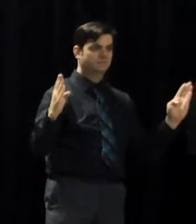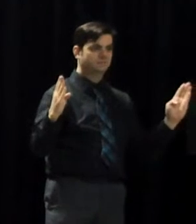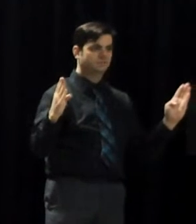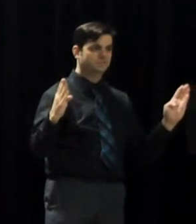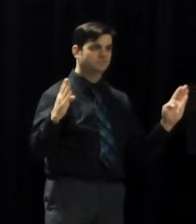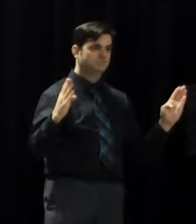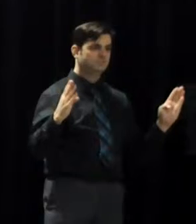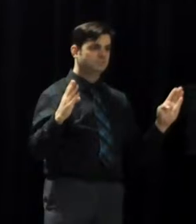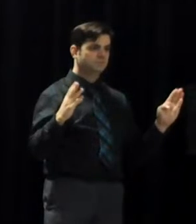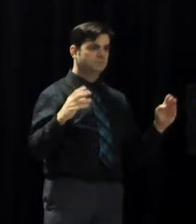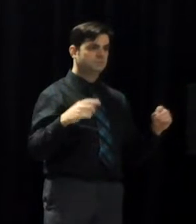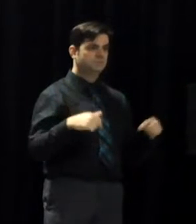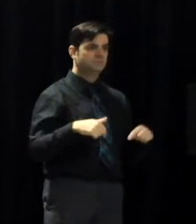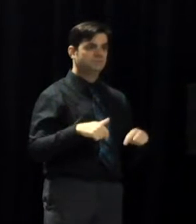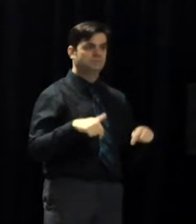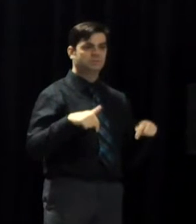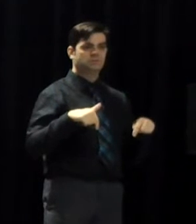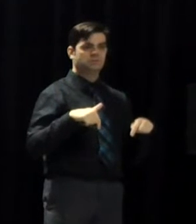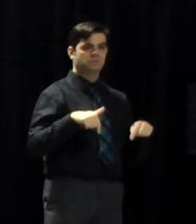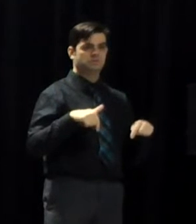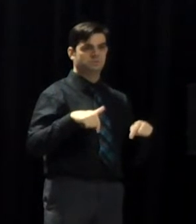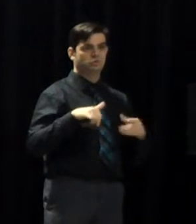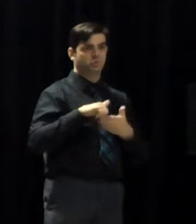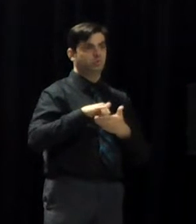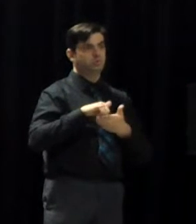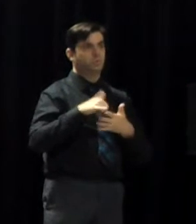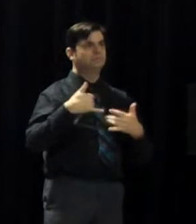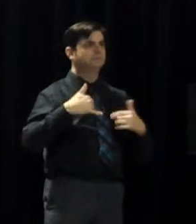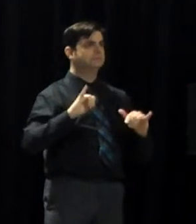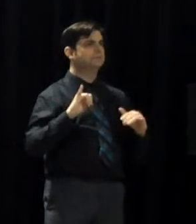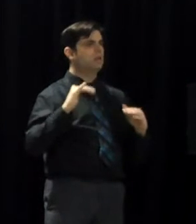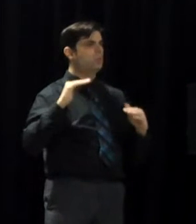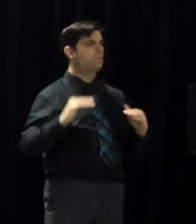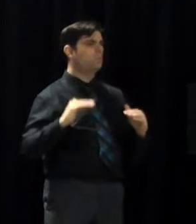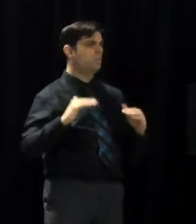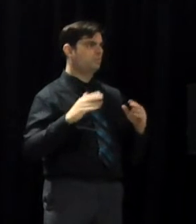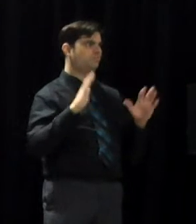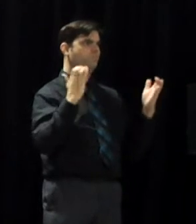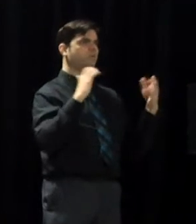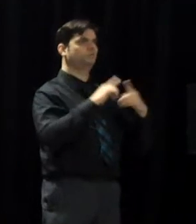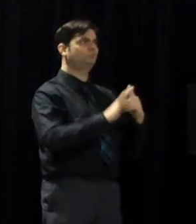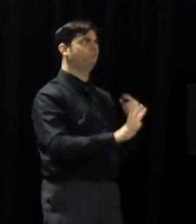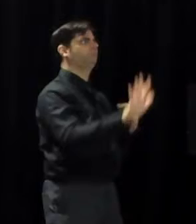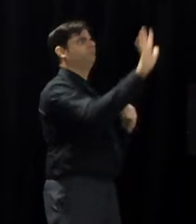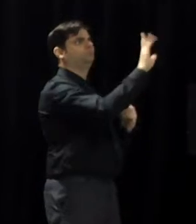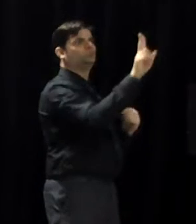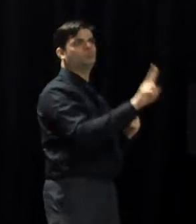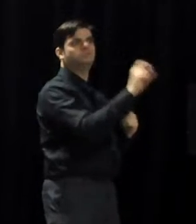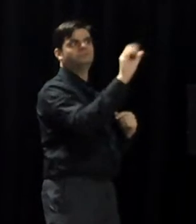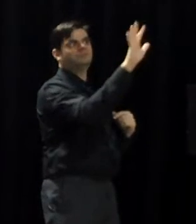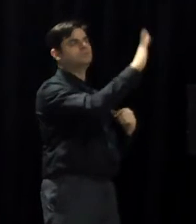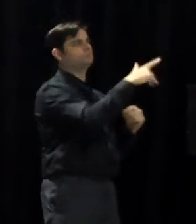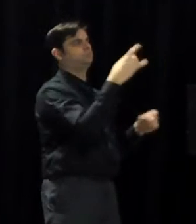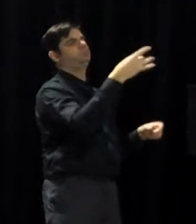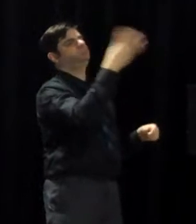at this moment in time. That still doesn't change any of the facts on the ground